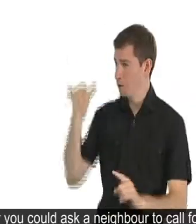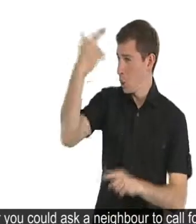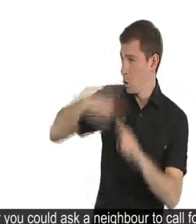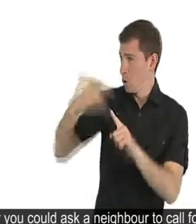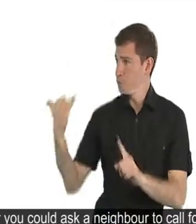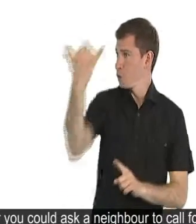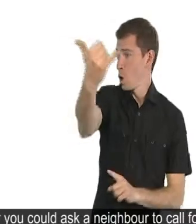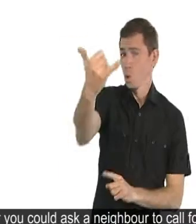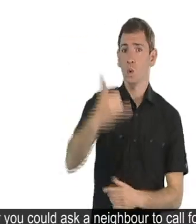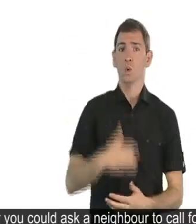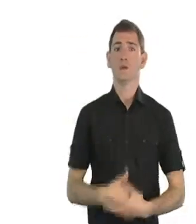phone.